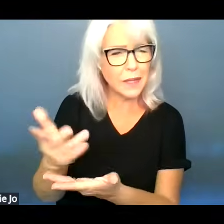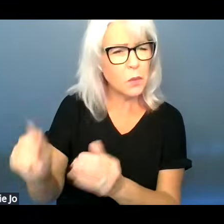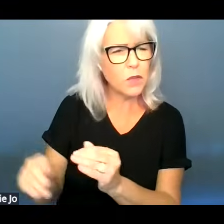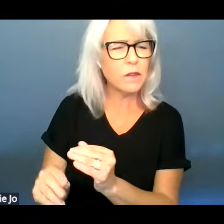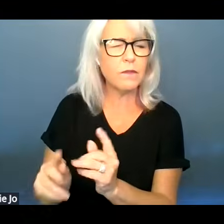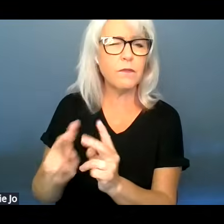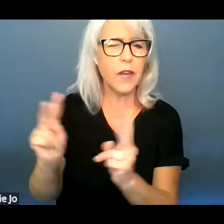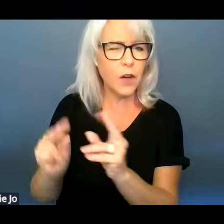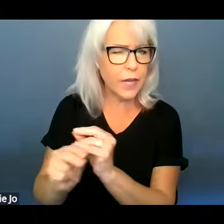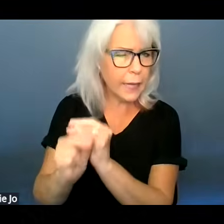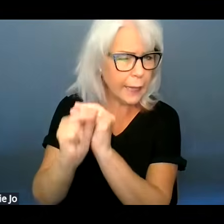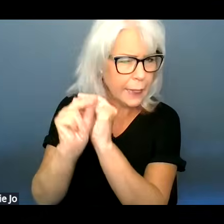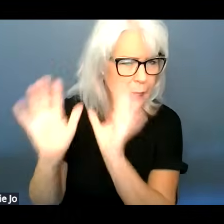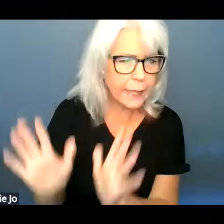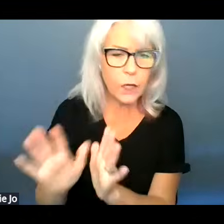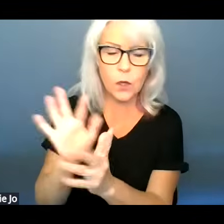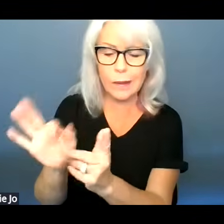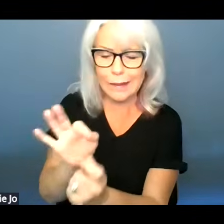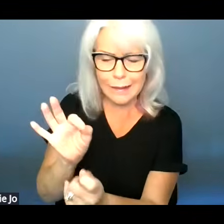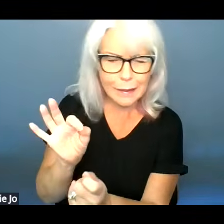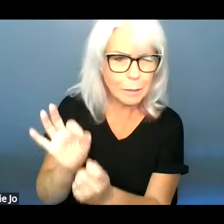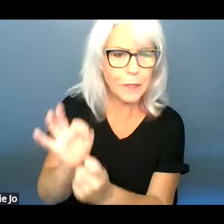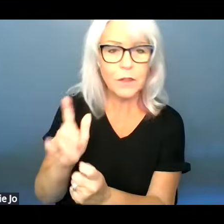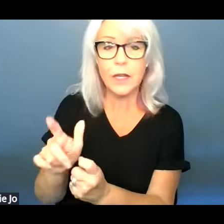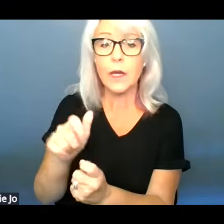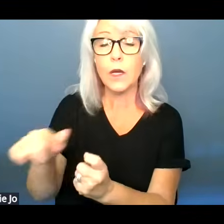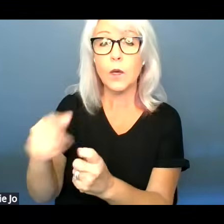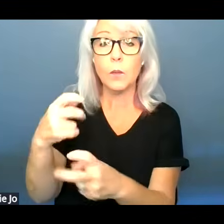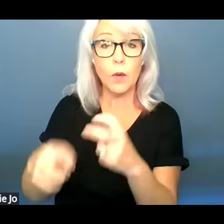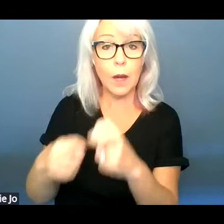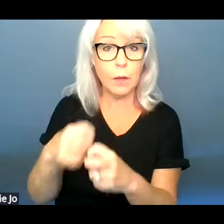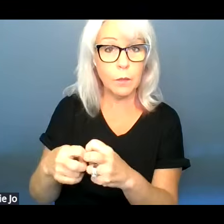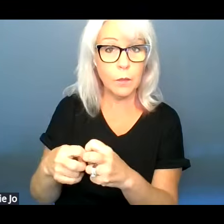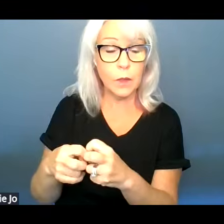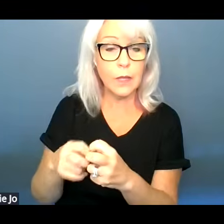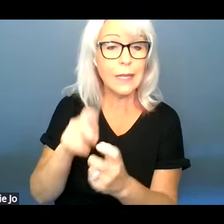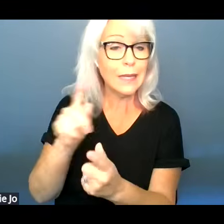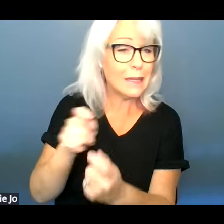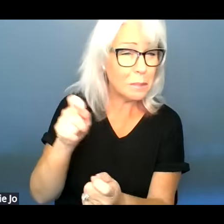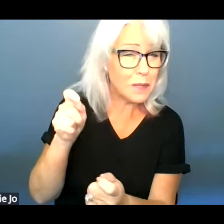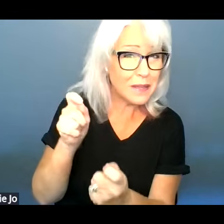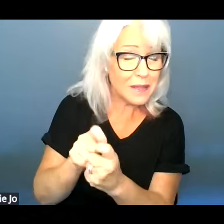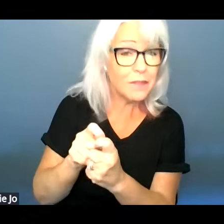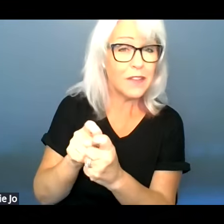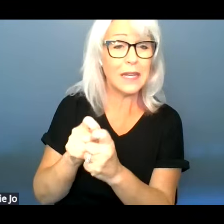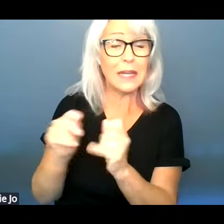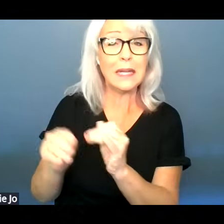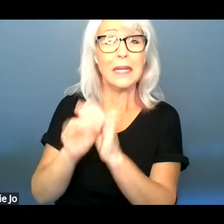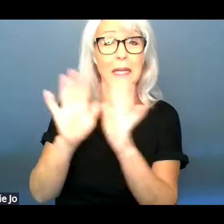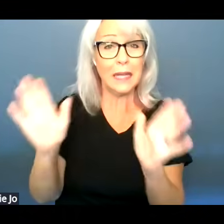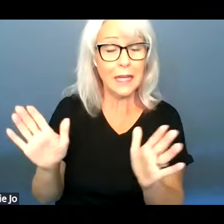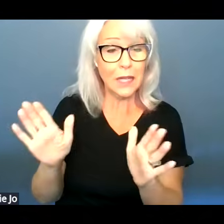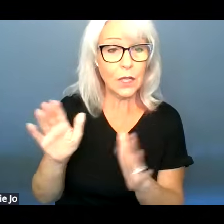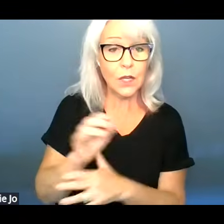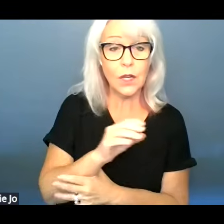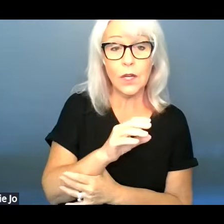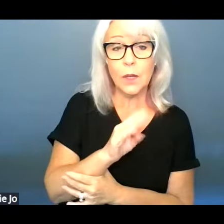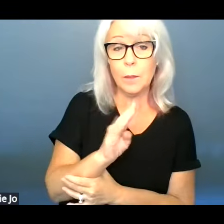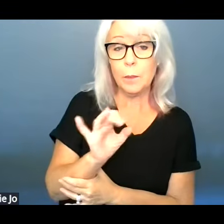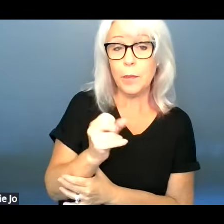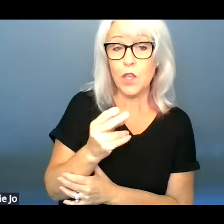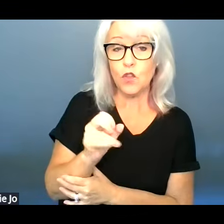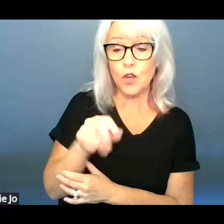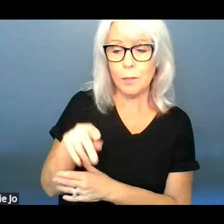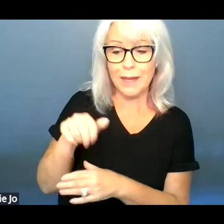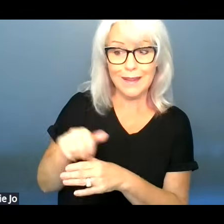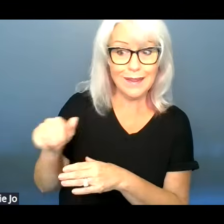was extremely clear as to Victoria Bishop sending cancellation notices. And it was